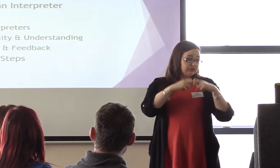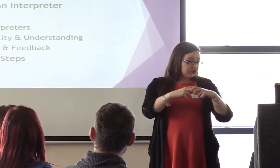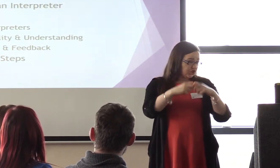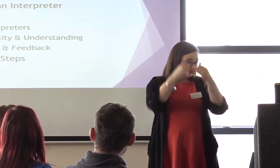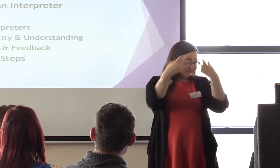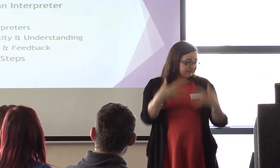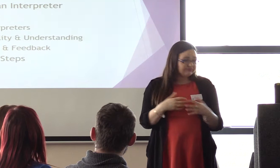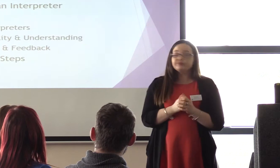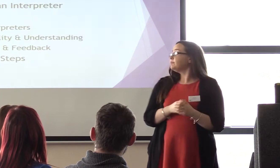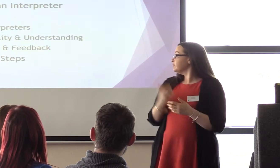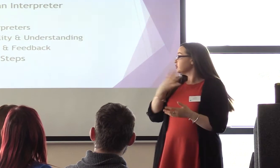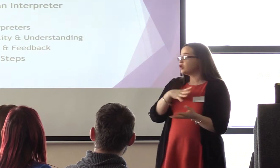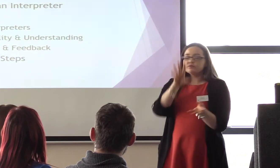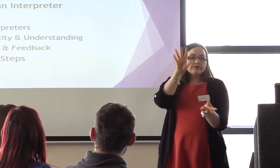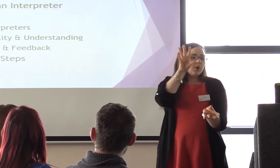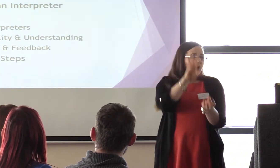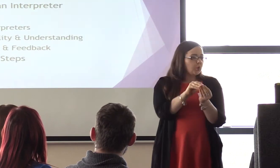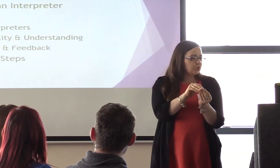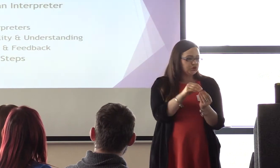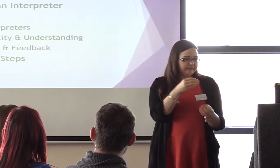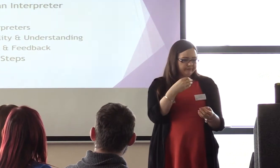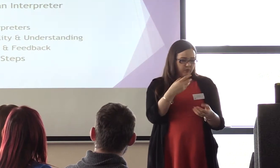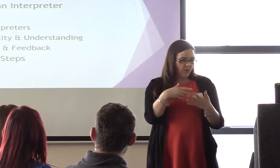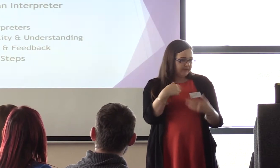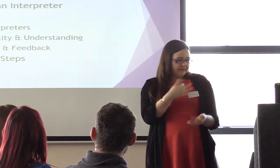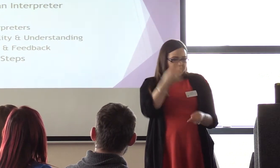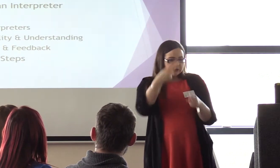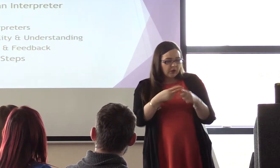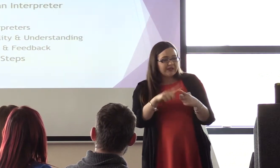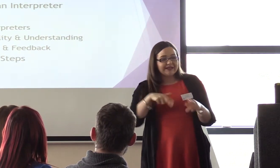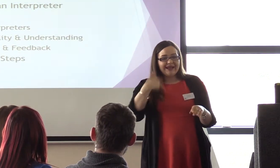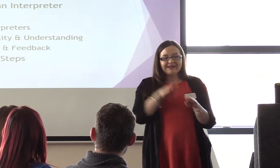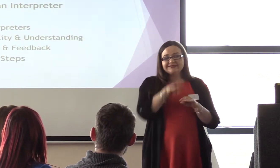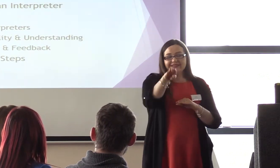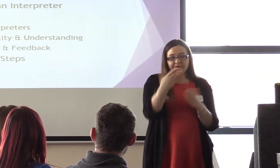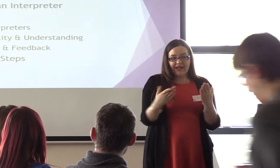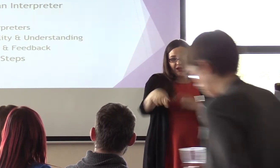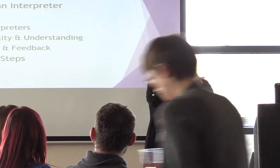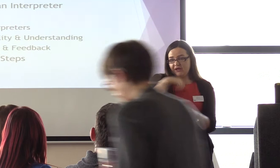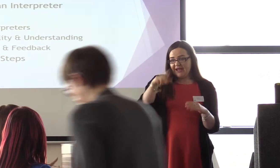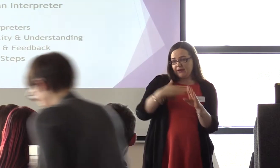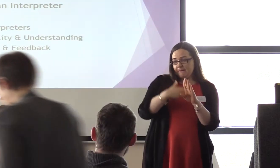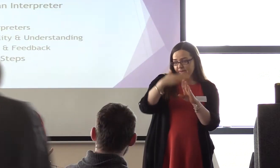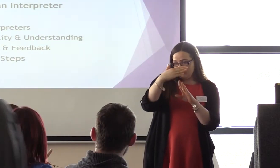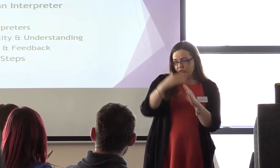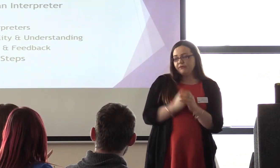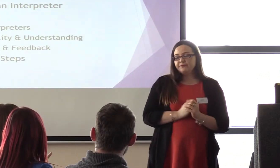then equally, I want to kind of delve a little bit more into my research. And then I will talk about the conclusion and the next